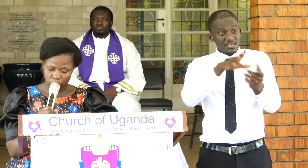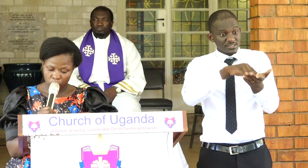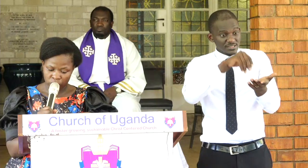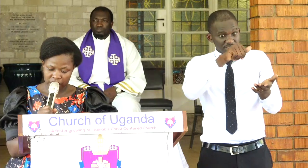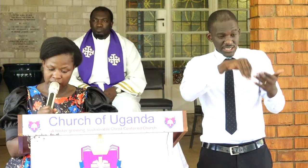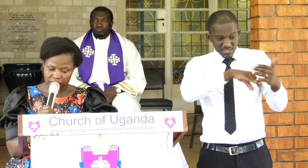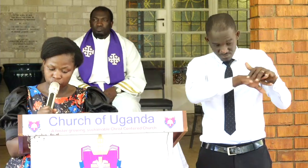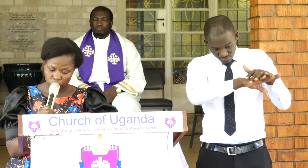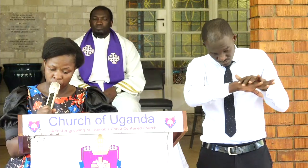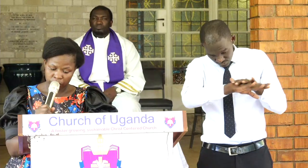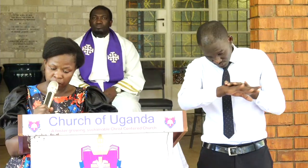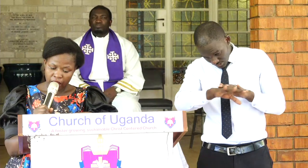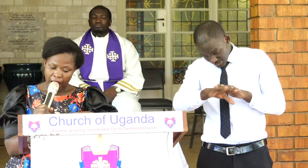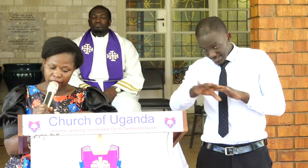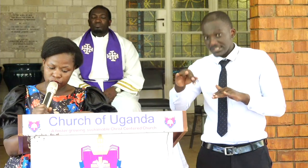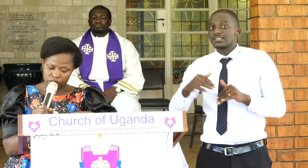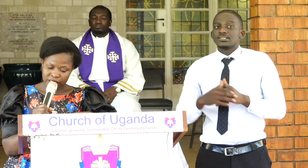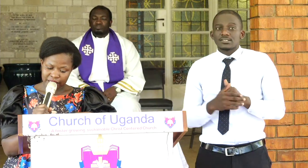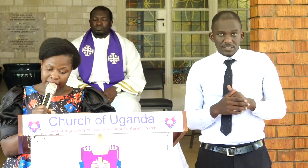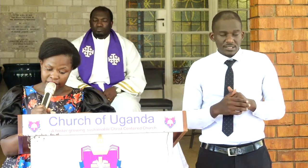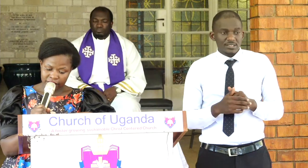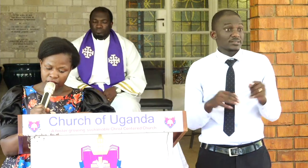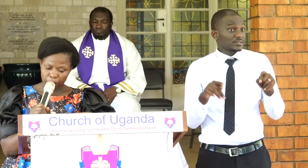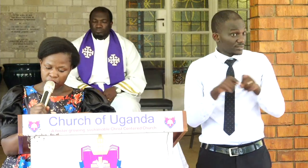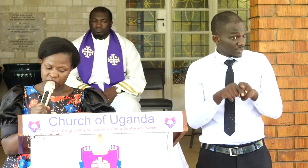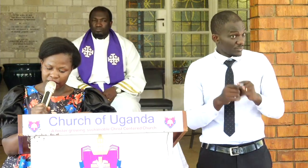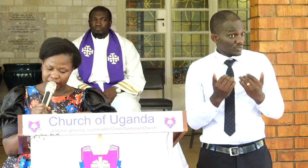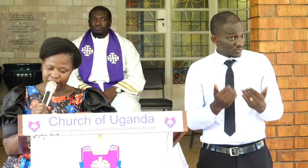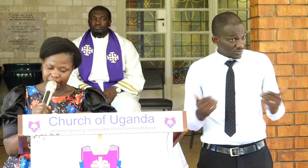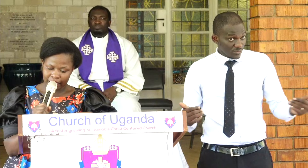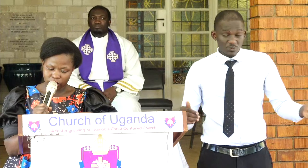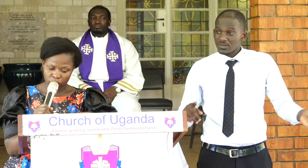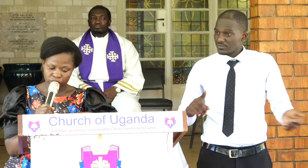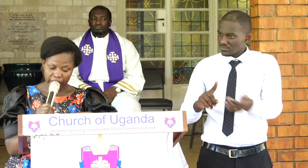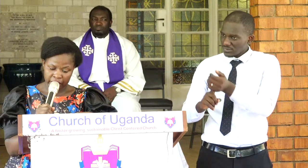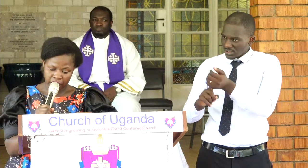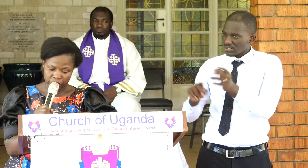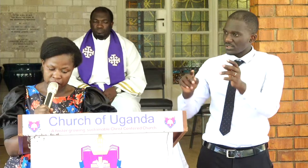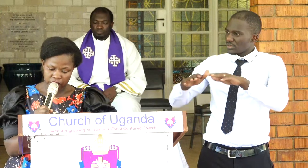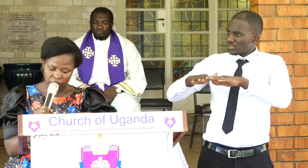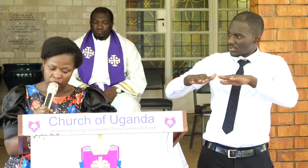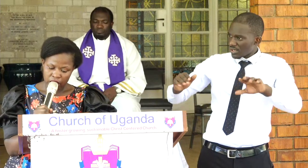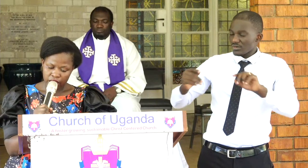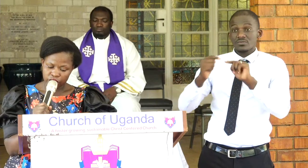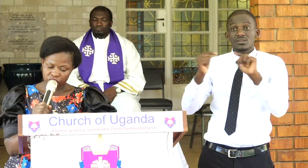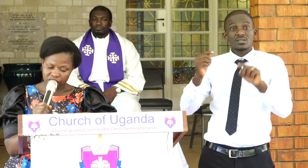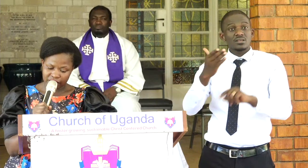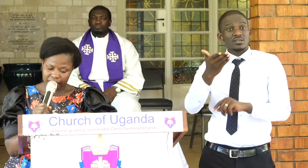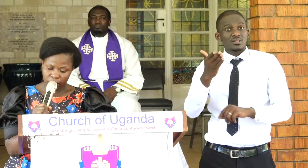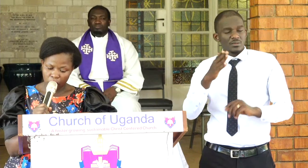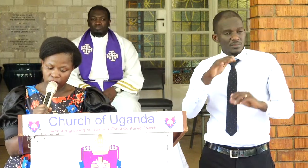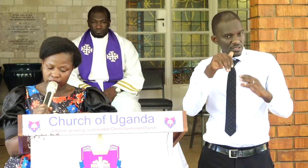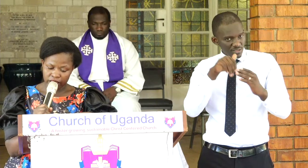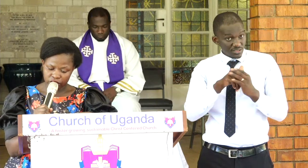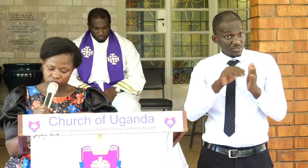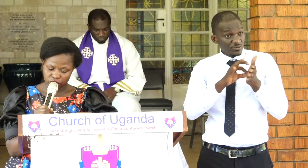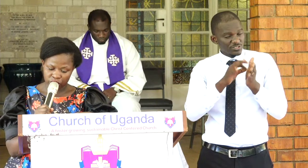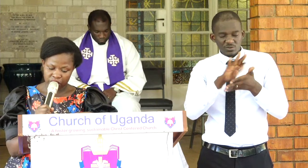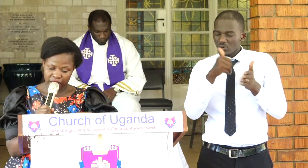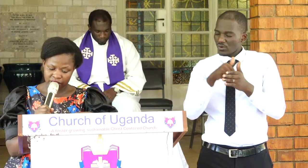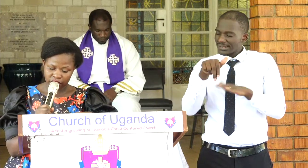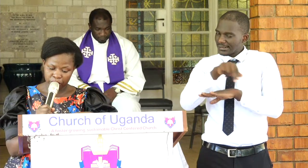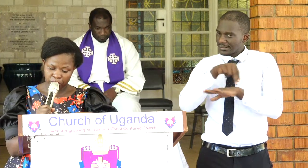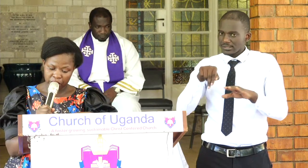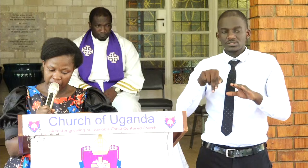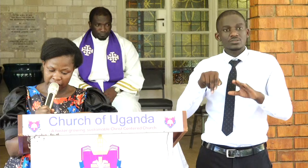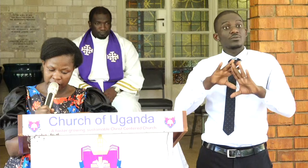which is on the seashore, and your descendants shall possess the gate of their enemies. In your seed all the nations of